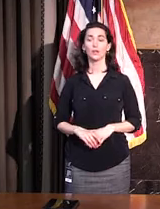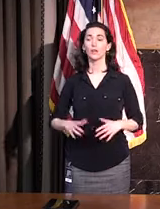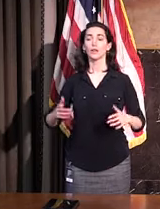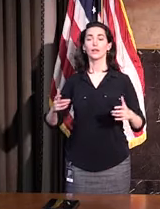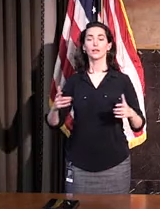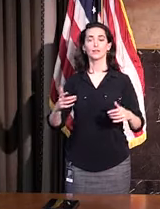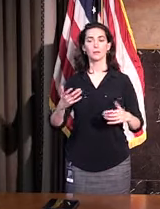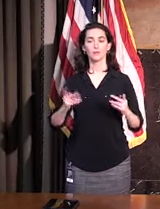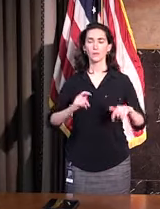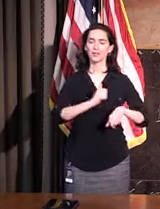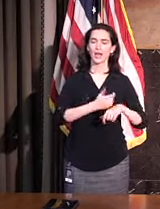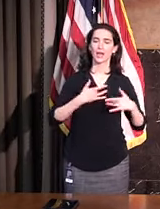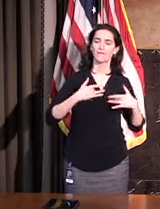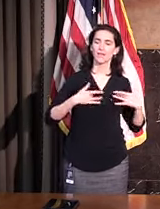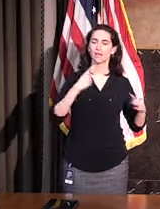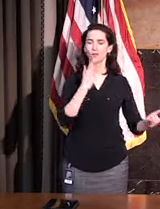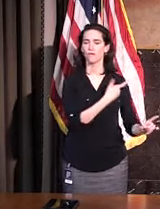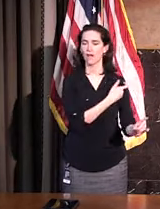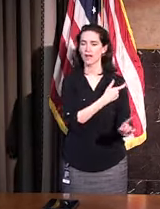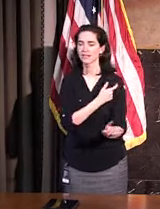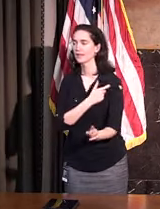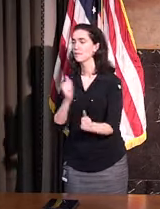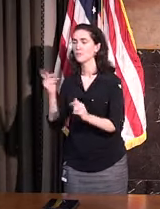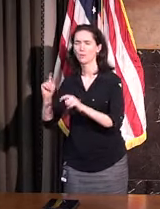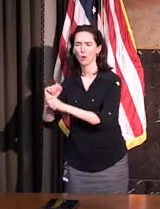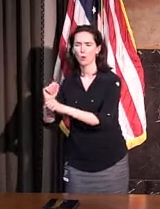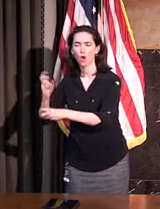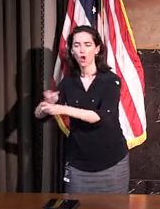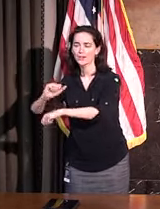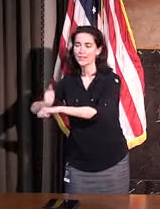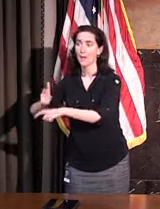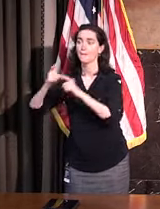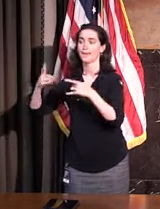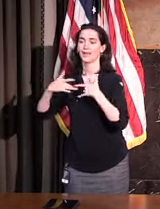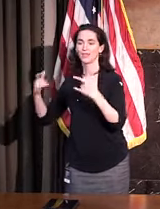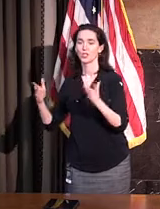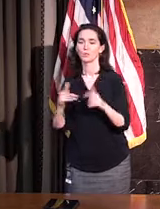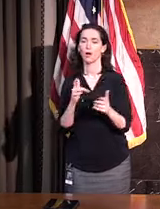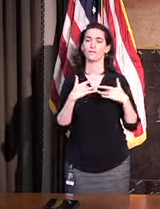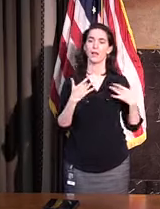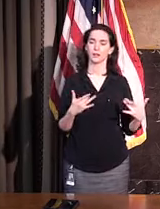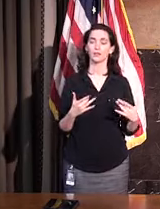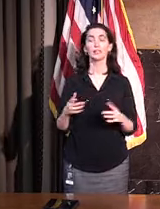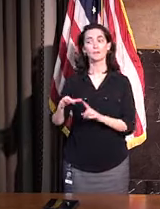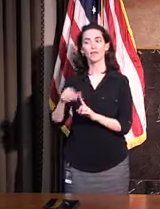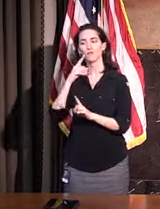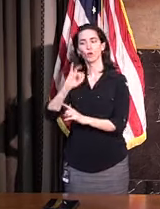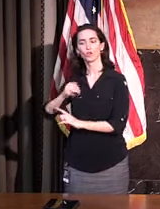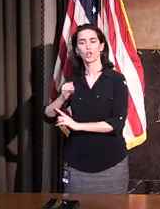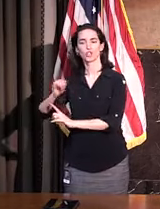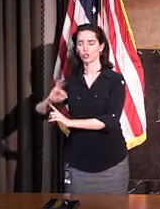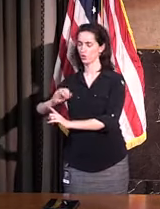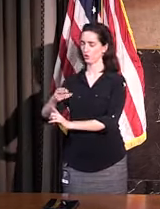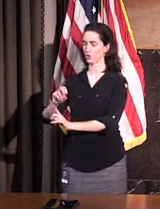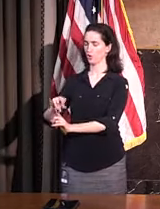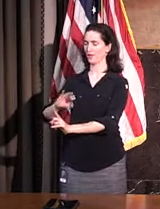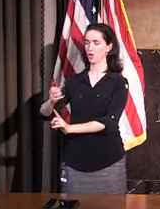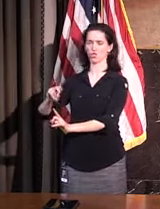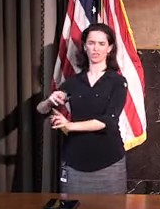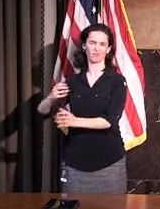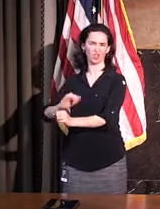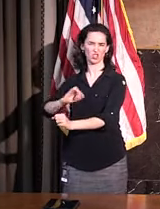events for vaccine, particularly the Johnson & Johnson events that happened over the past week and a half. For what I saw personally, and